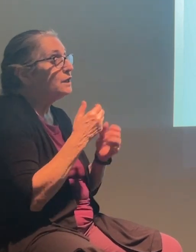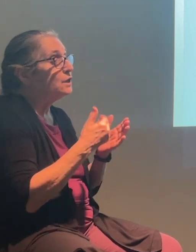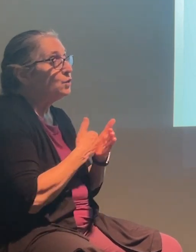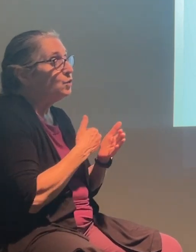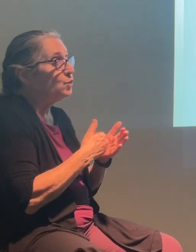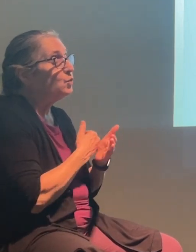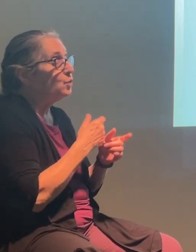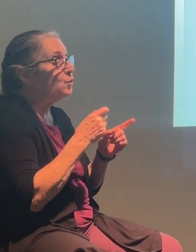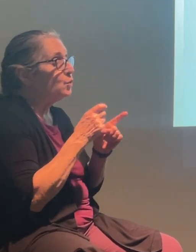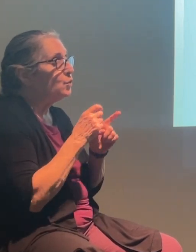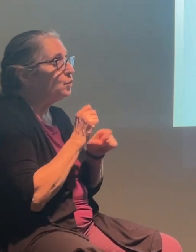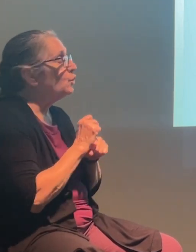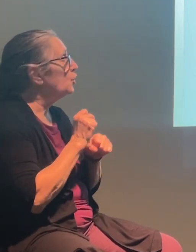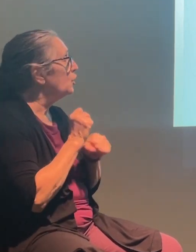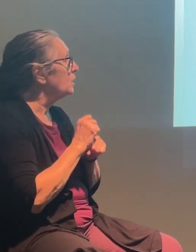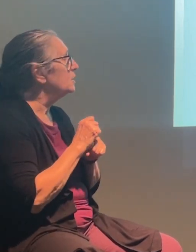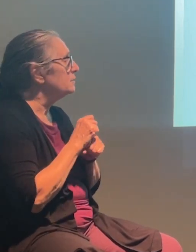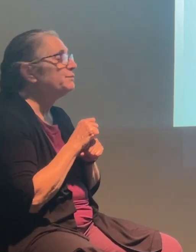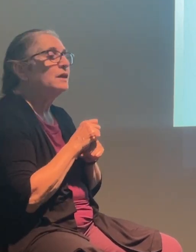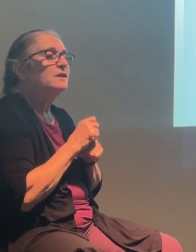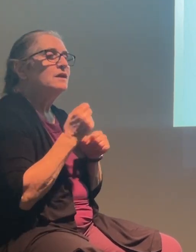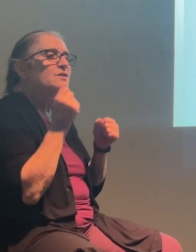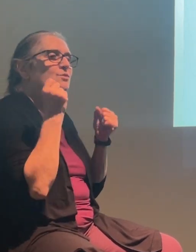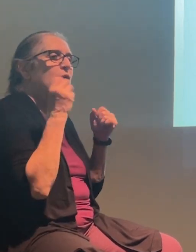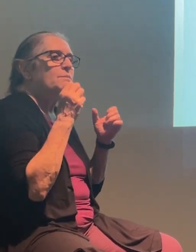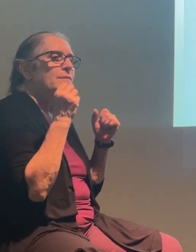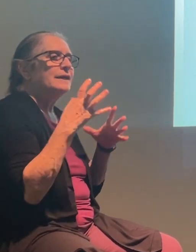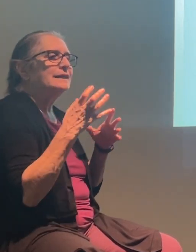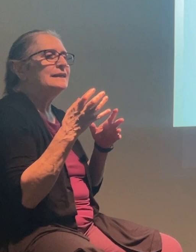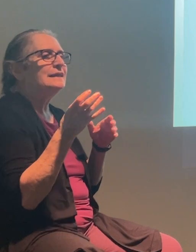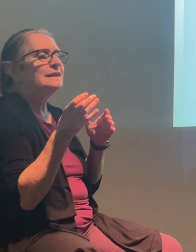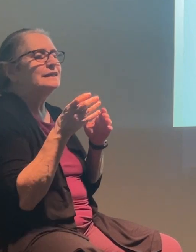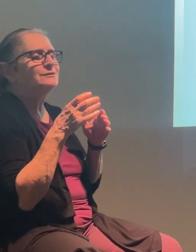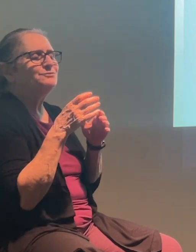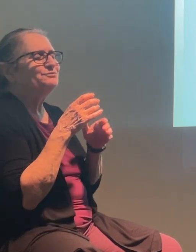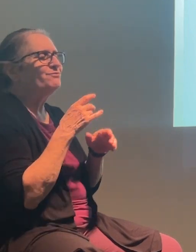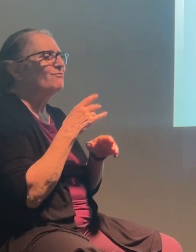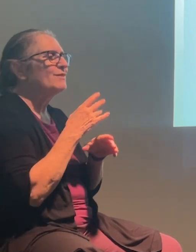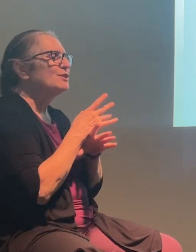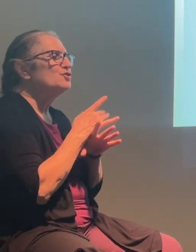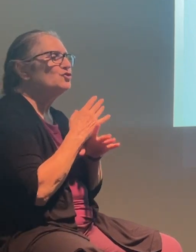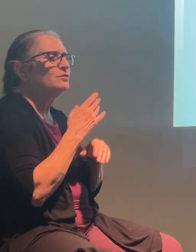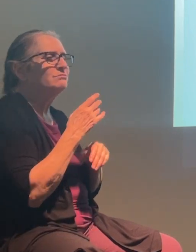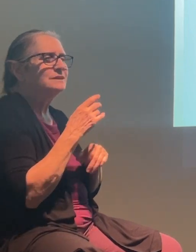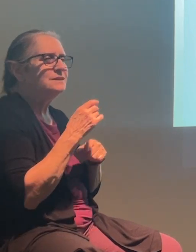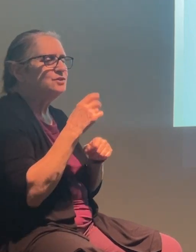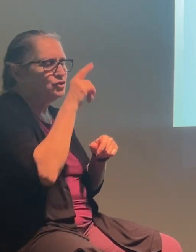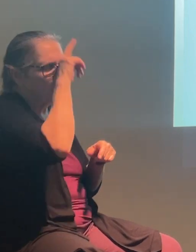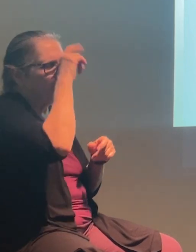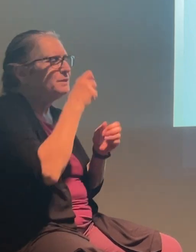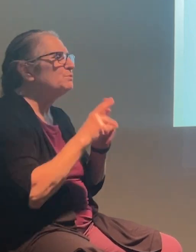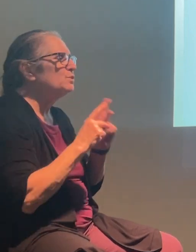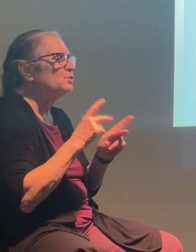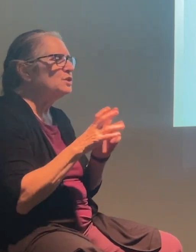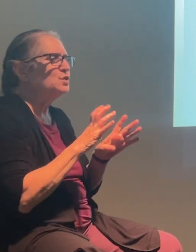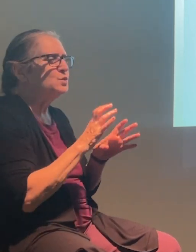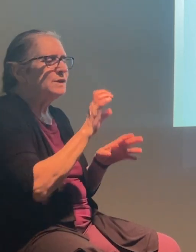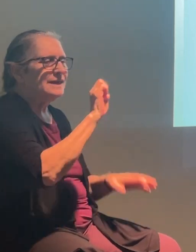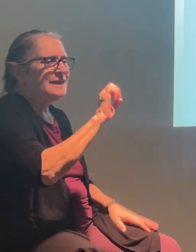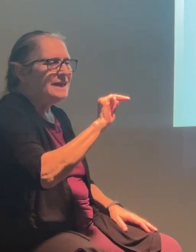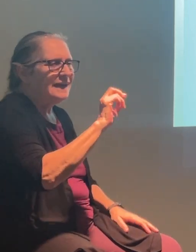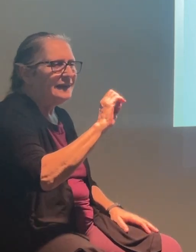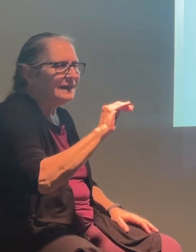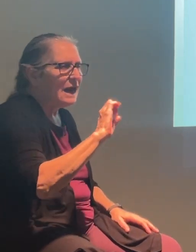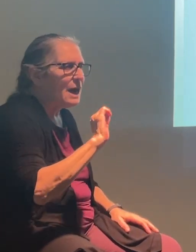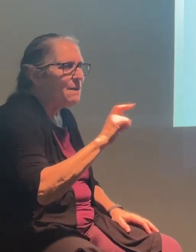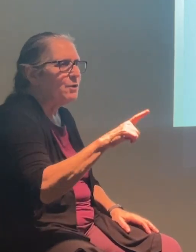in the 1880s was famous for having a lot of Germans who do the enamel work. So those beautiful little rings with enamel, an amethyst, maybe little